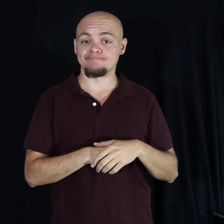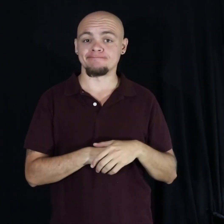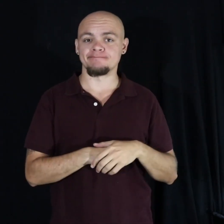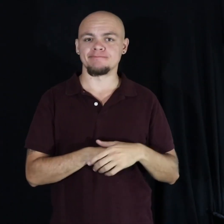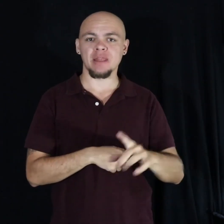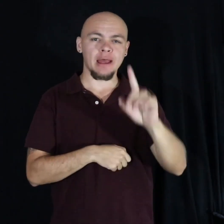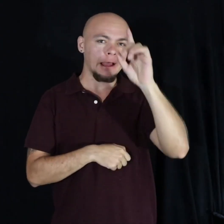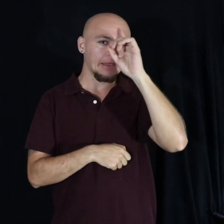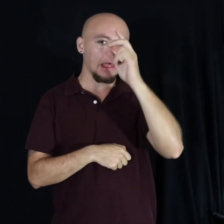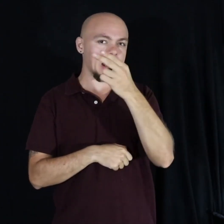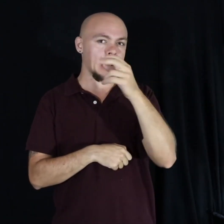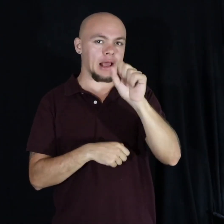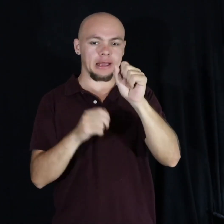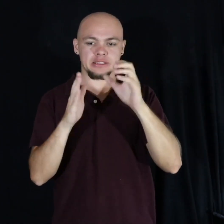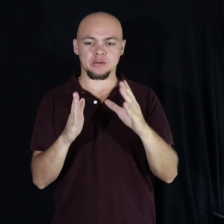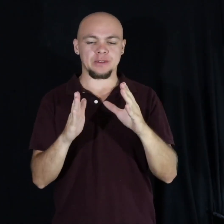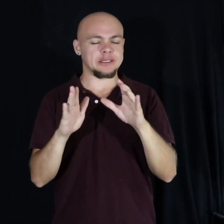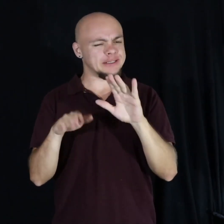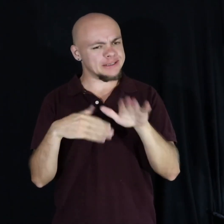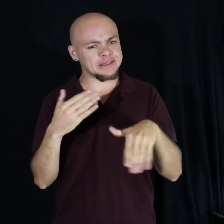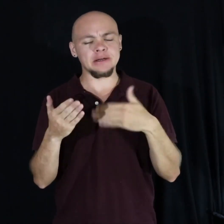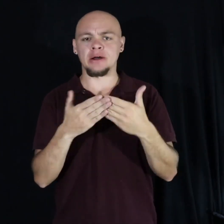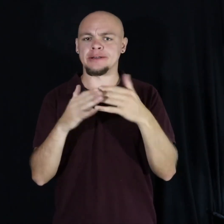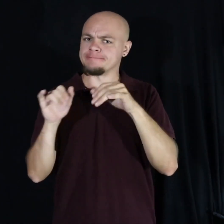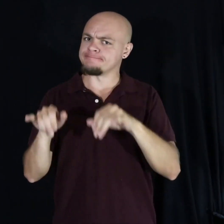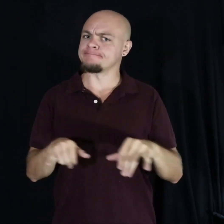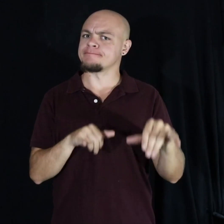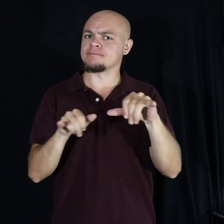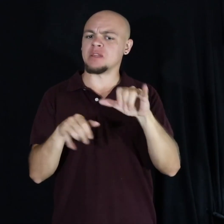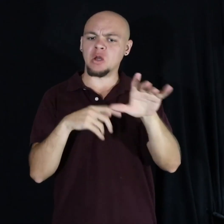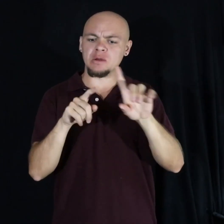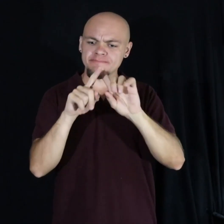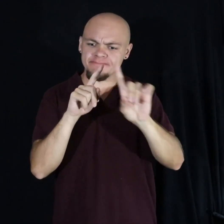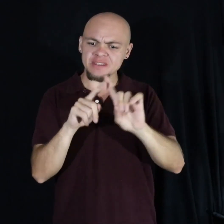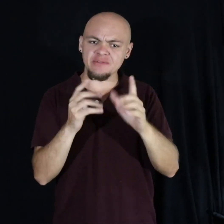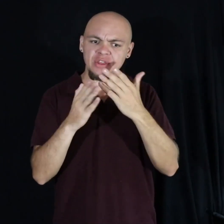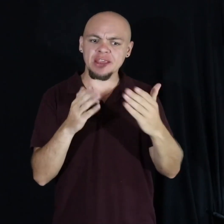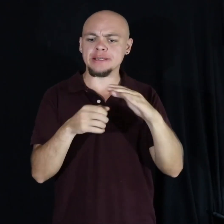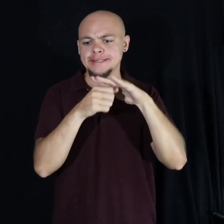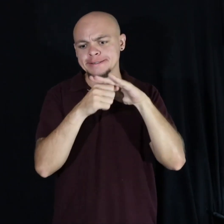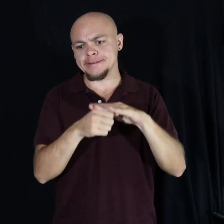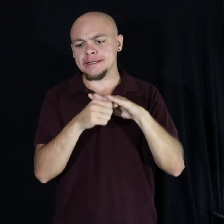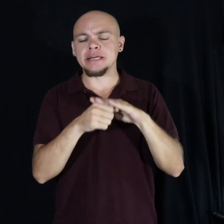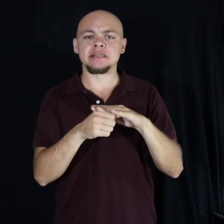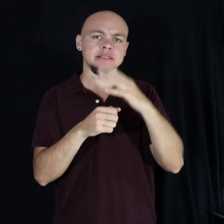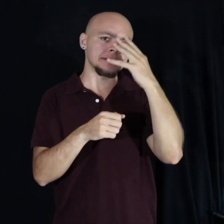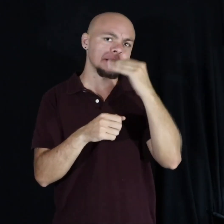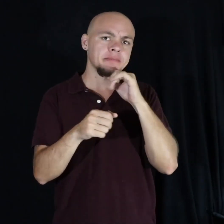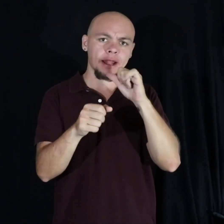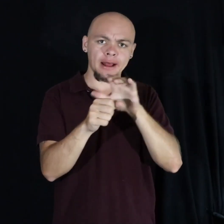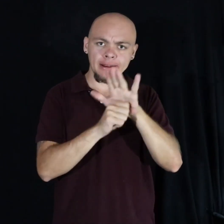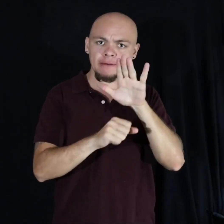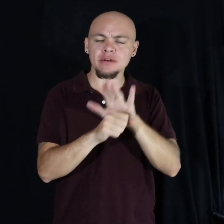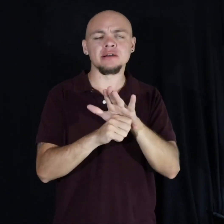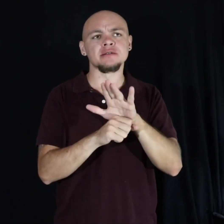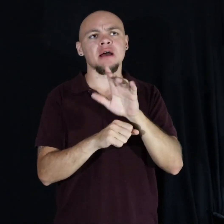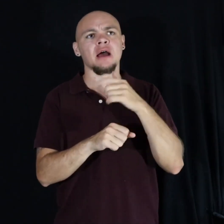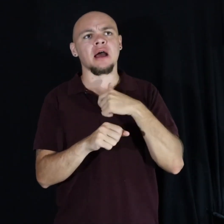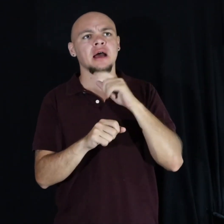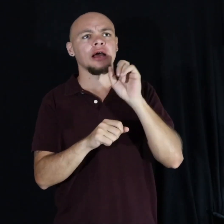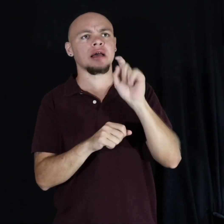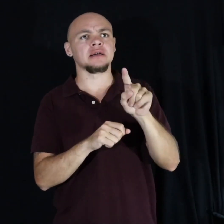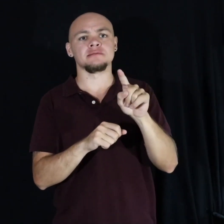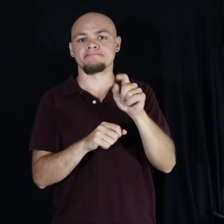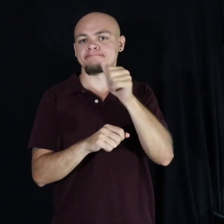thought all high schoolers were just like me, stressed about all these things and not getting enough sleep. So I decided to ask them. I created